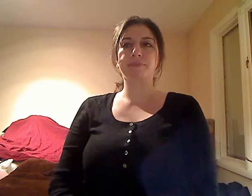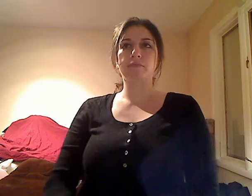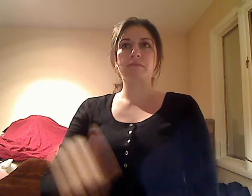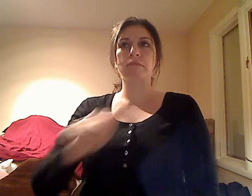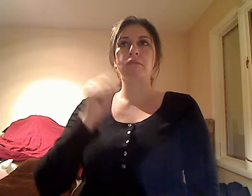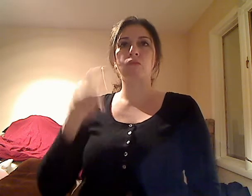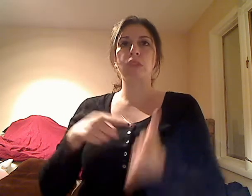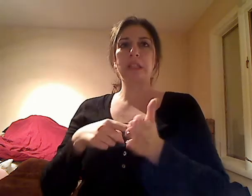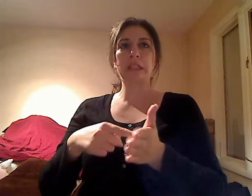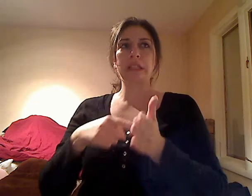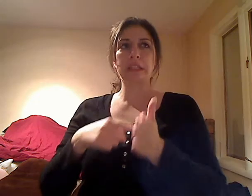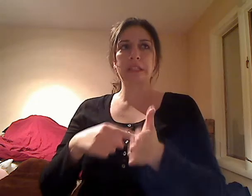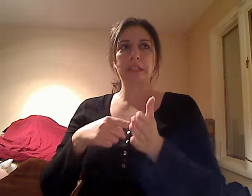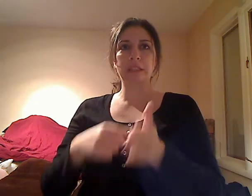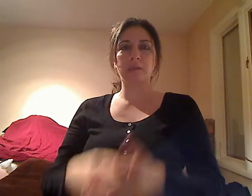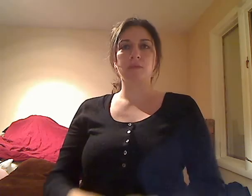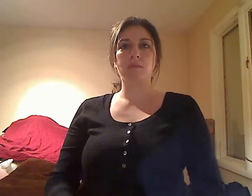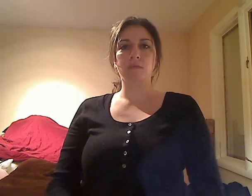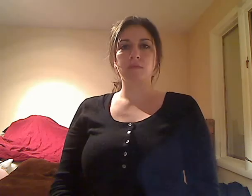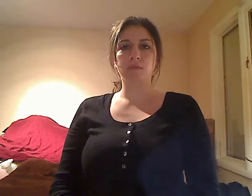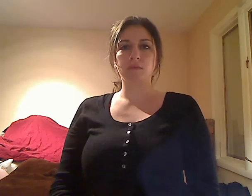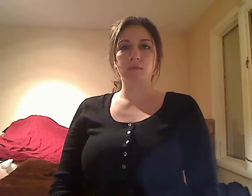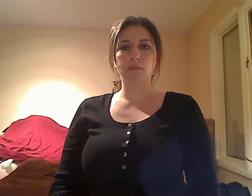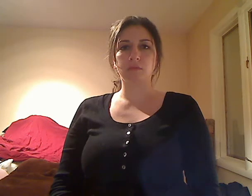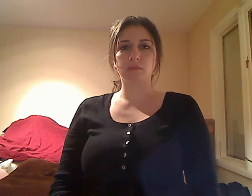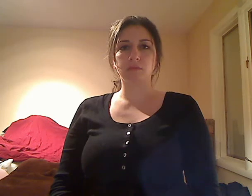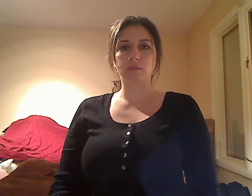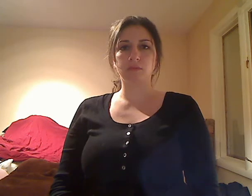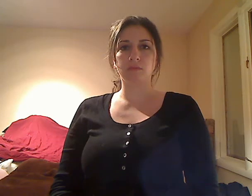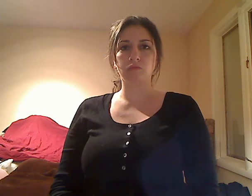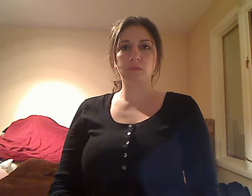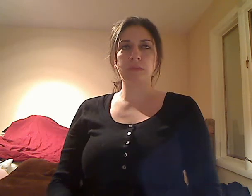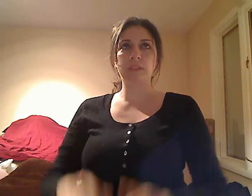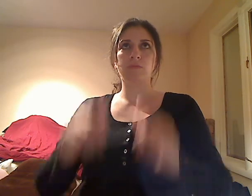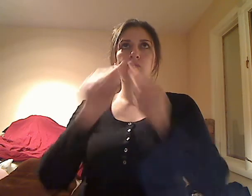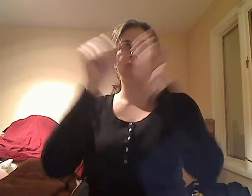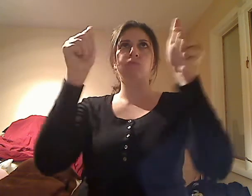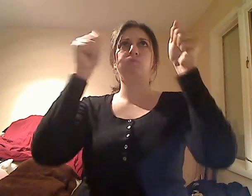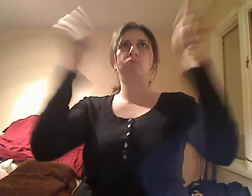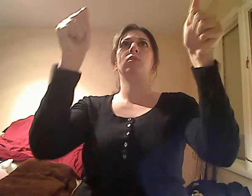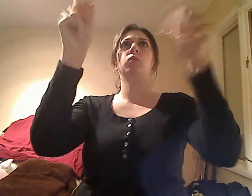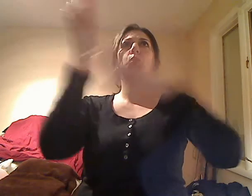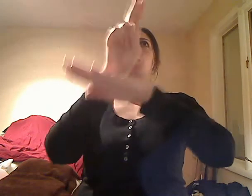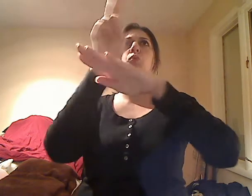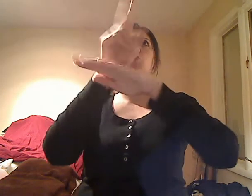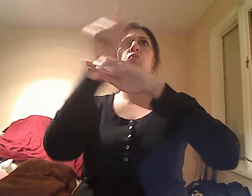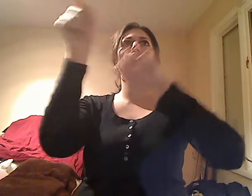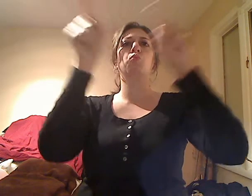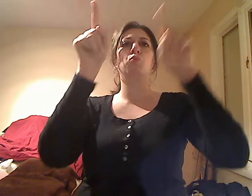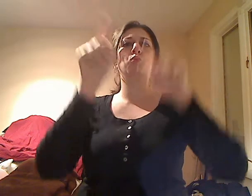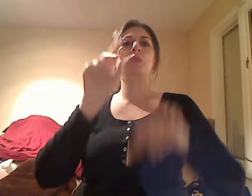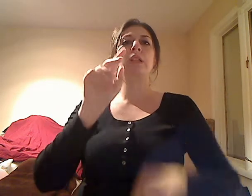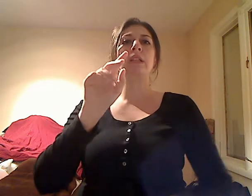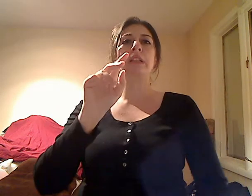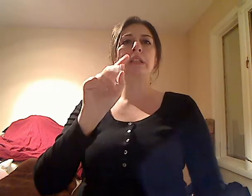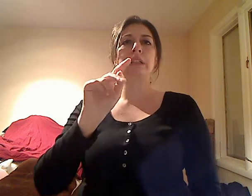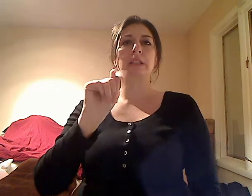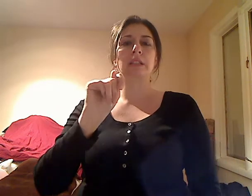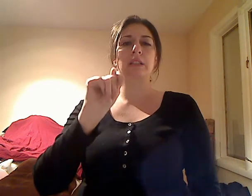Right, what's the other kind of tax? Flynn? T-A-X. What does it mean? Tax that you pay. Right, a tax that you